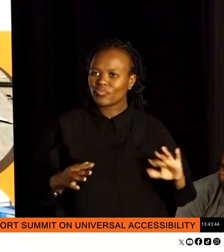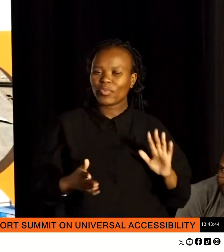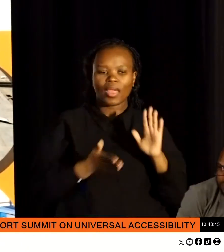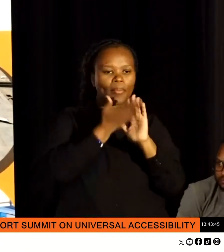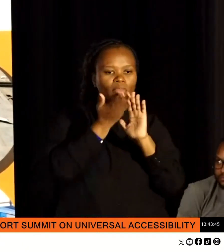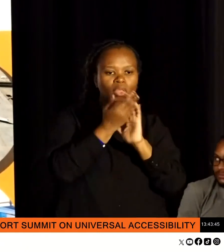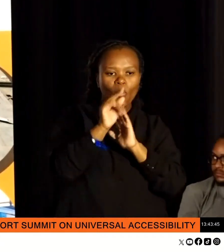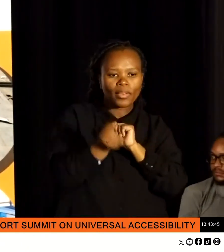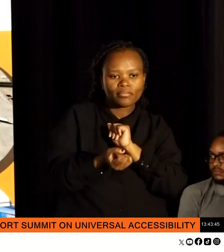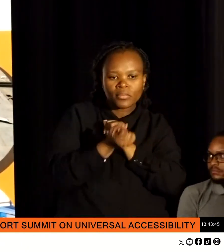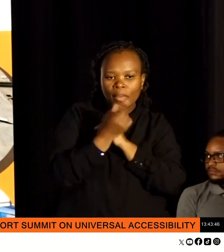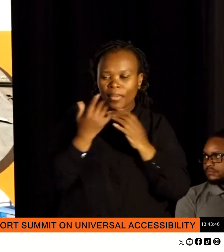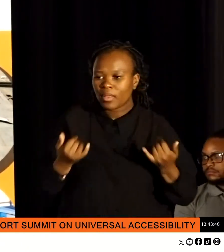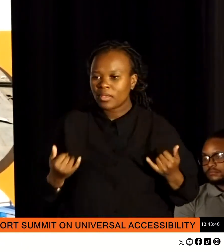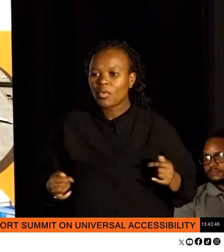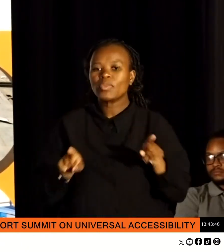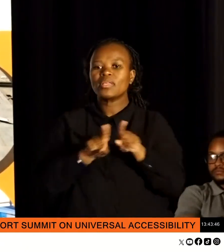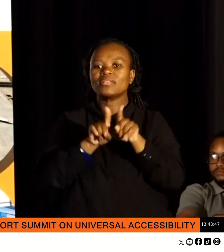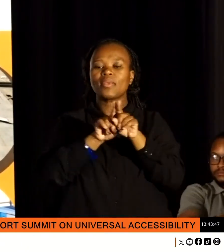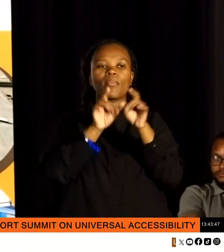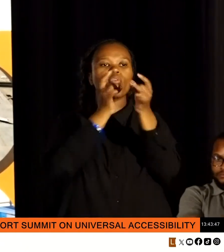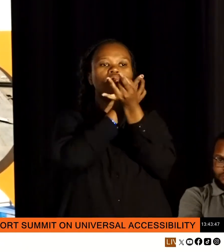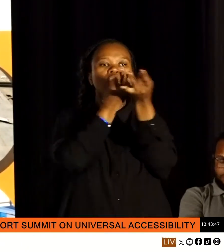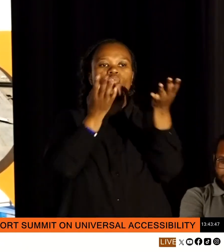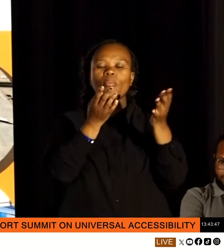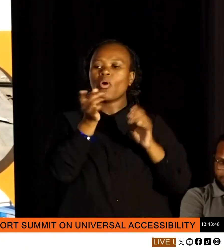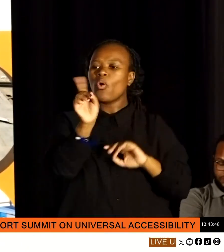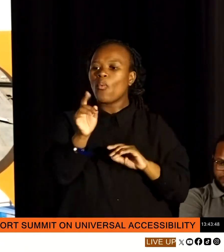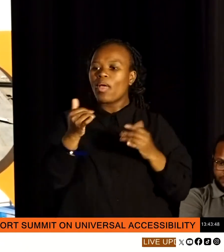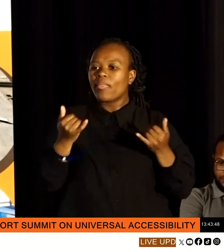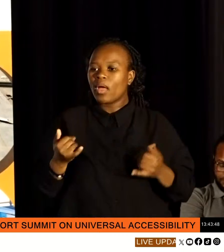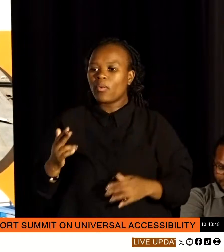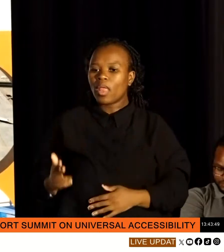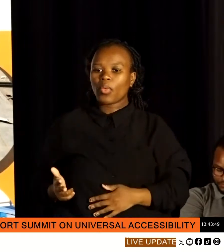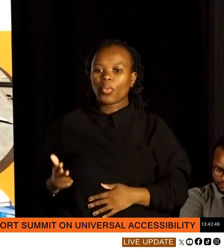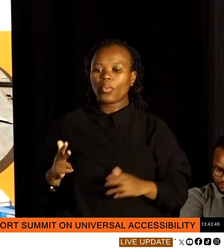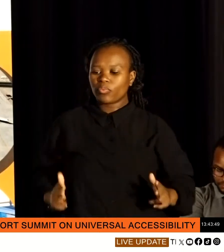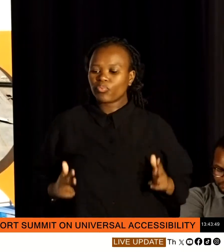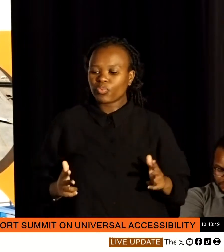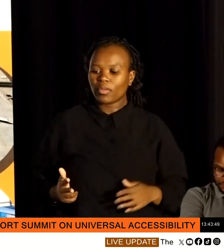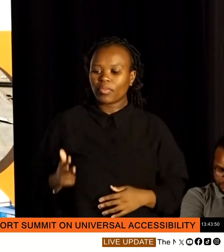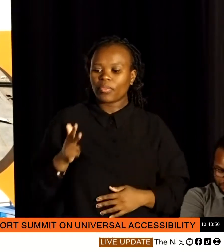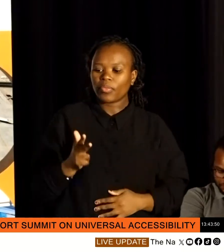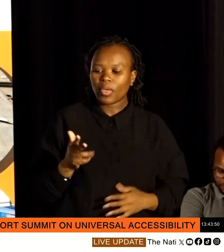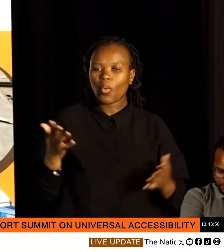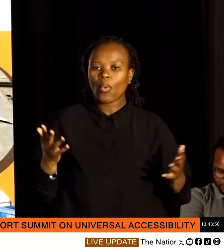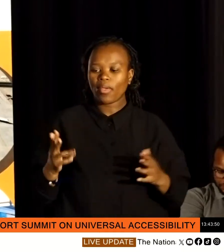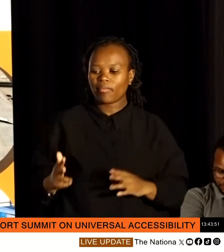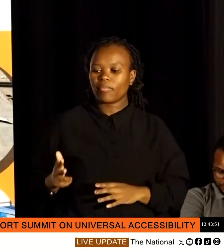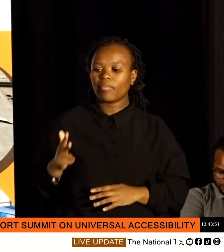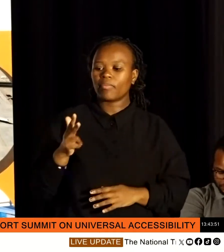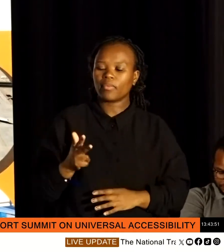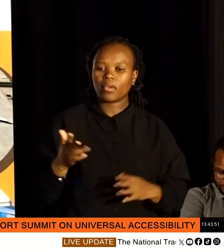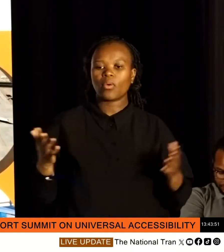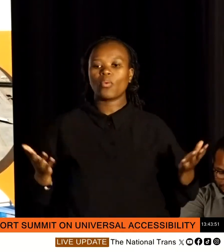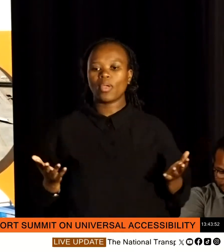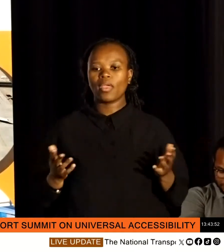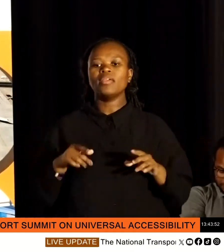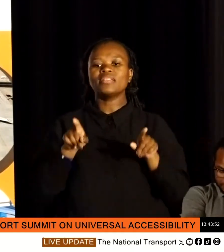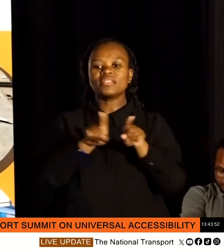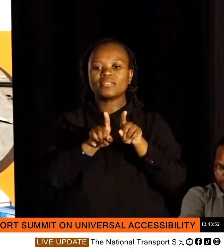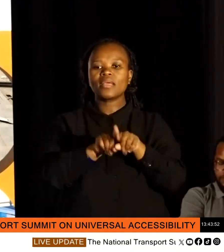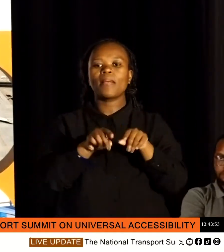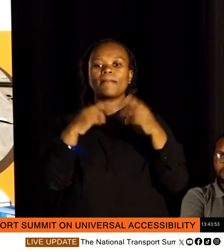passengers, including notifications about approaching stations, ensuring that all travelers, including those with